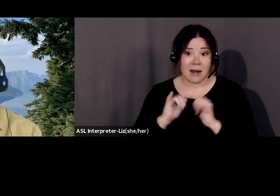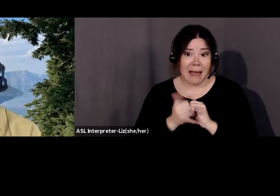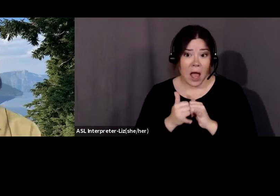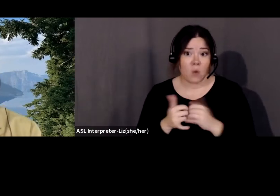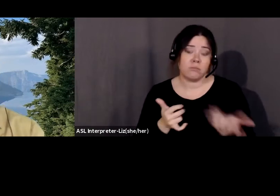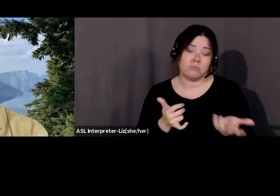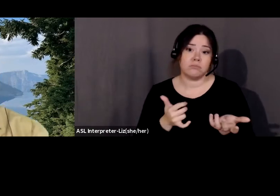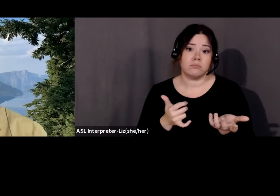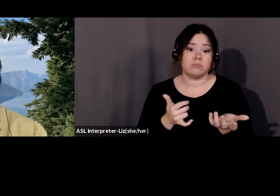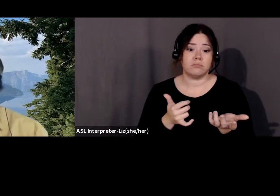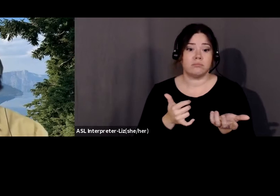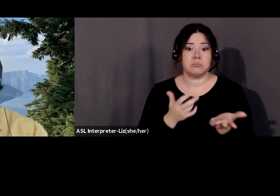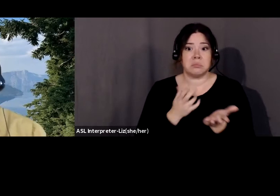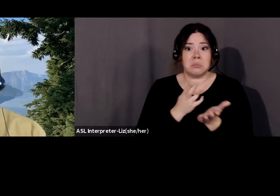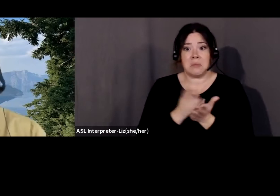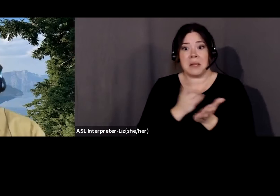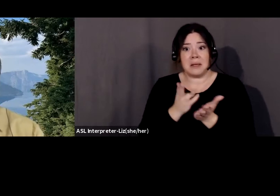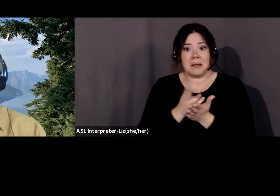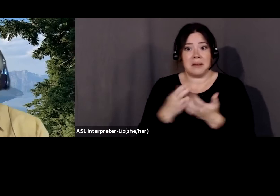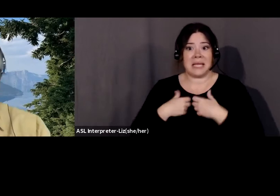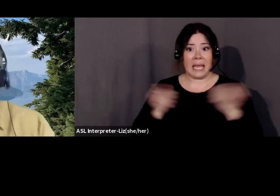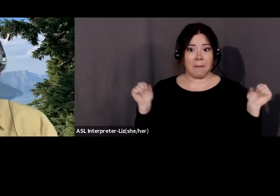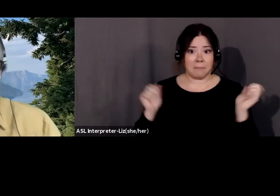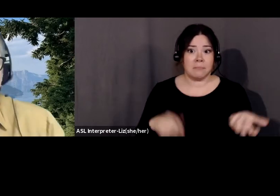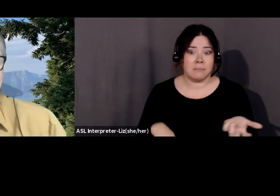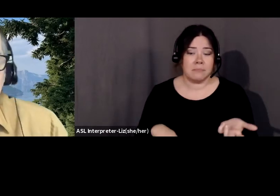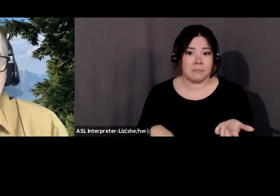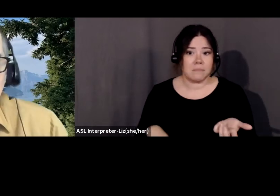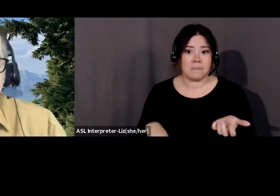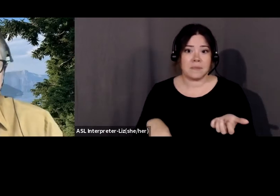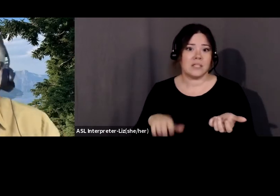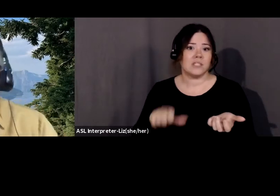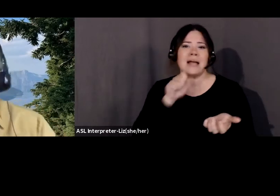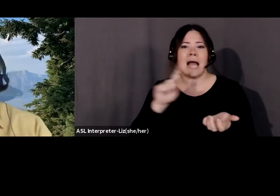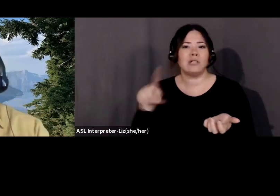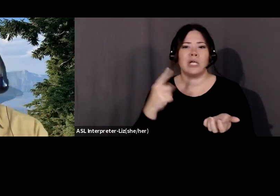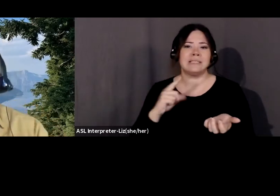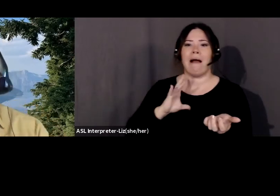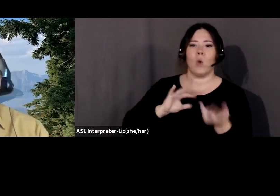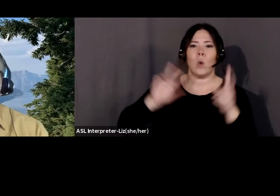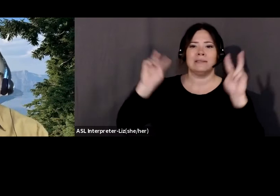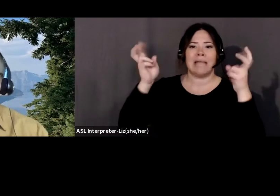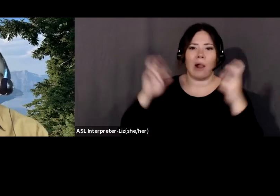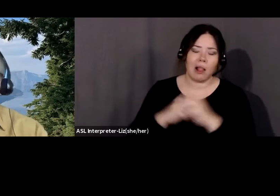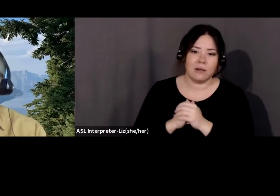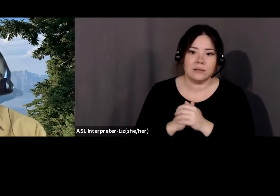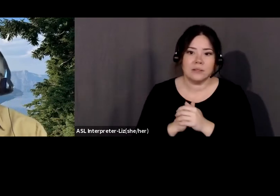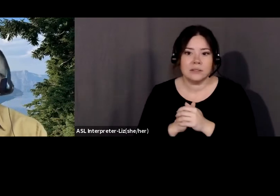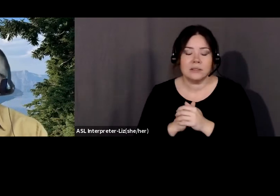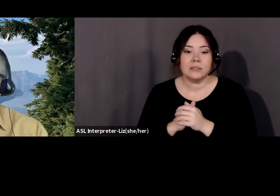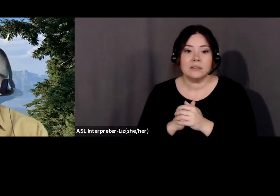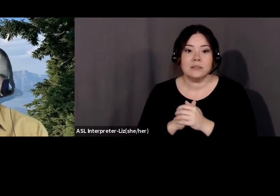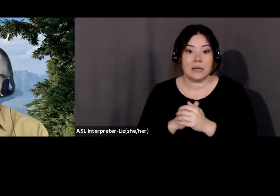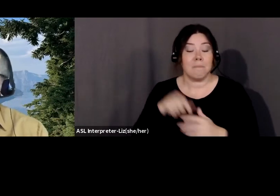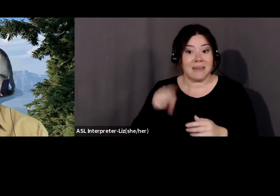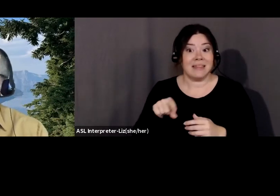real. And so that's not just a catchy title. This is one of the biggest pieces that we saw coming